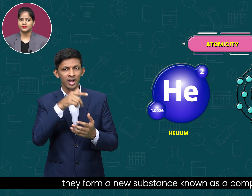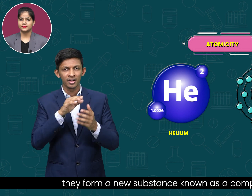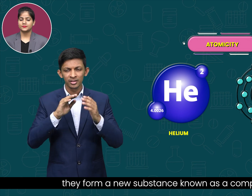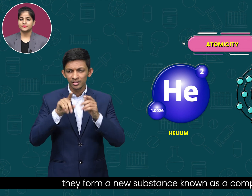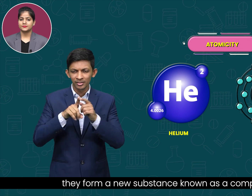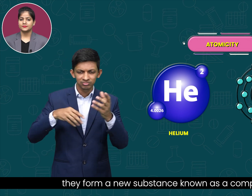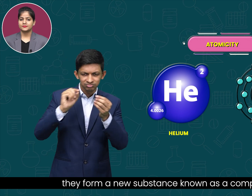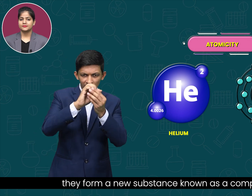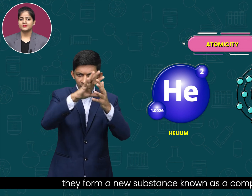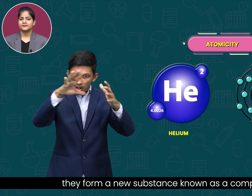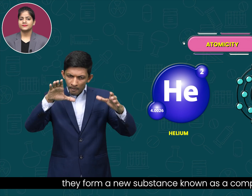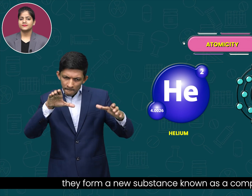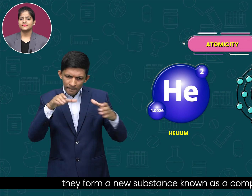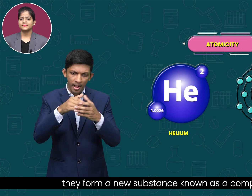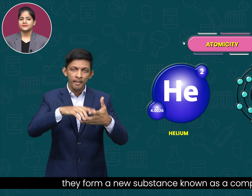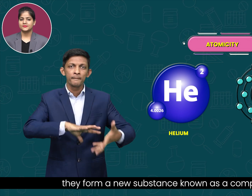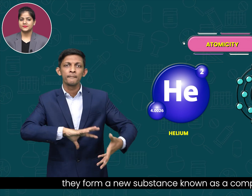compound.